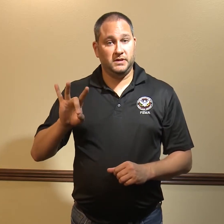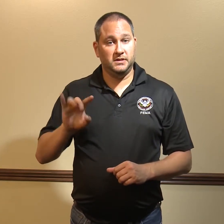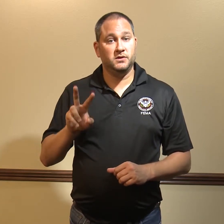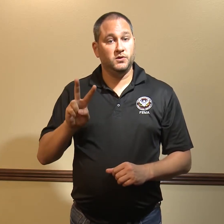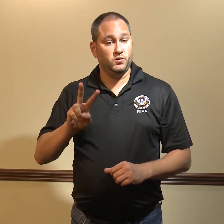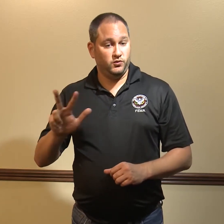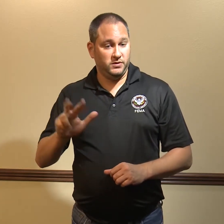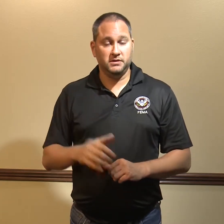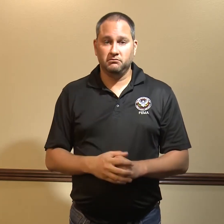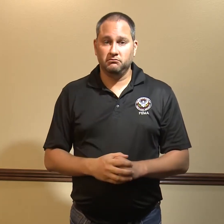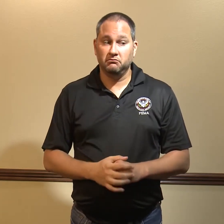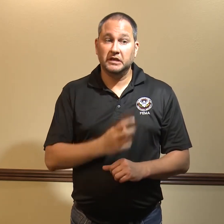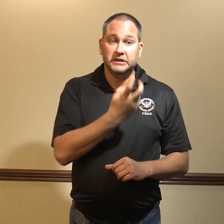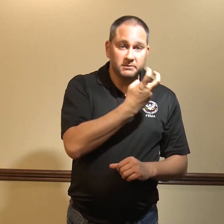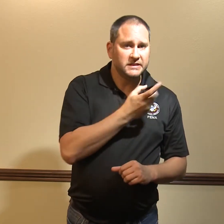877-242-2823. Speech-to-Speech